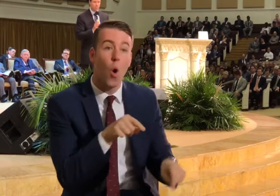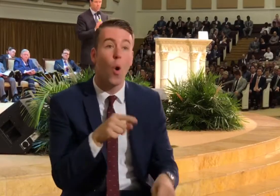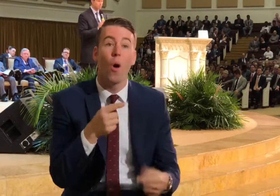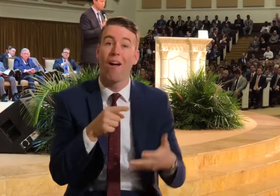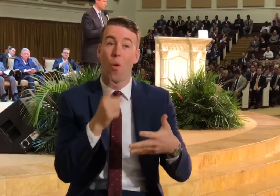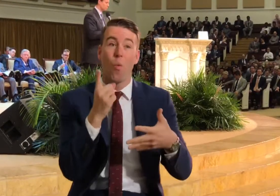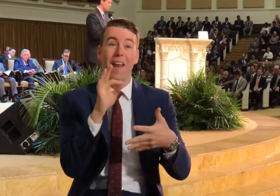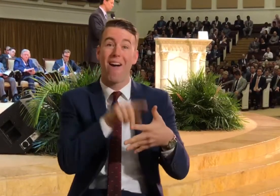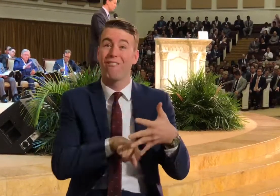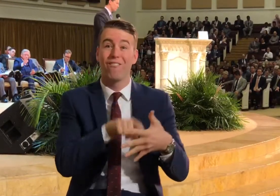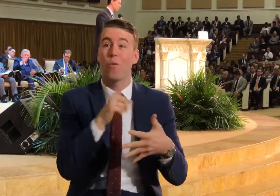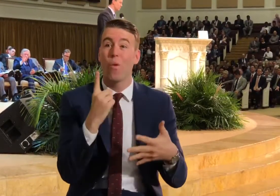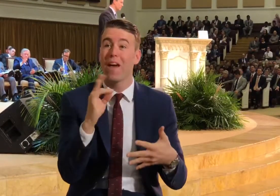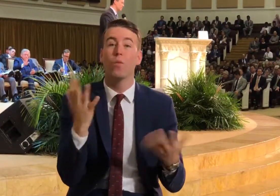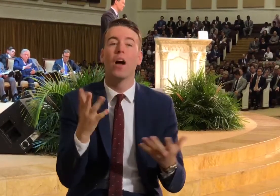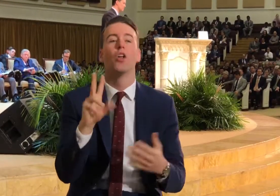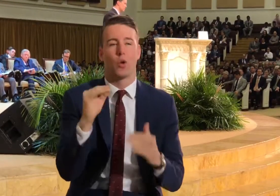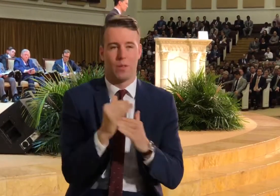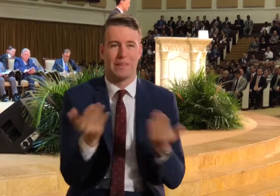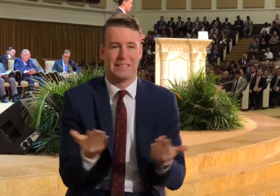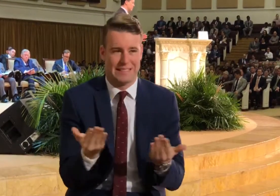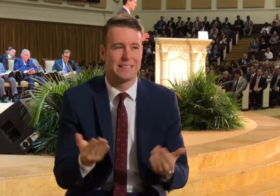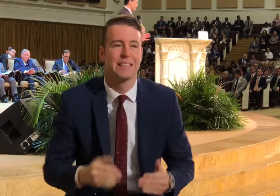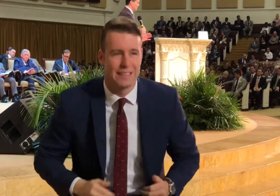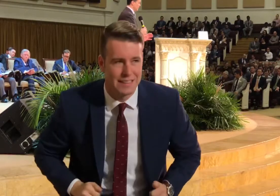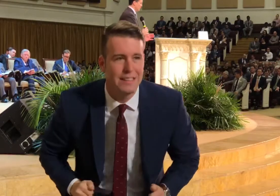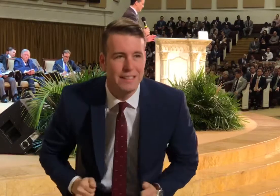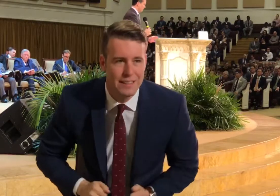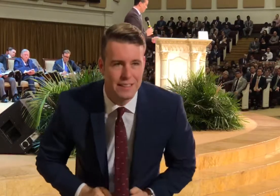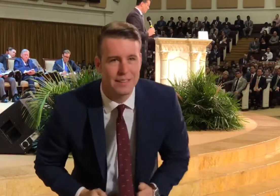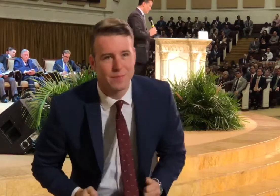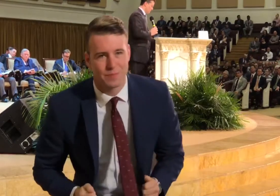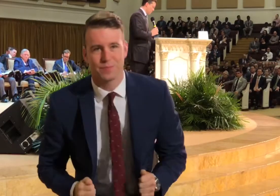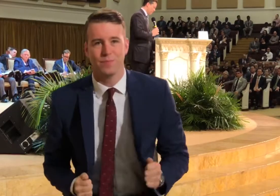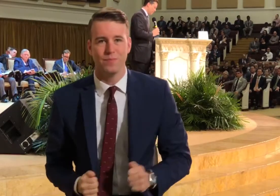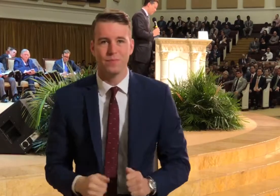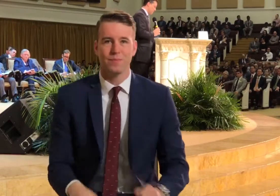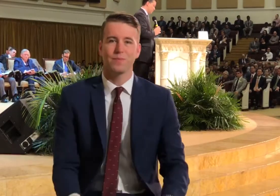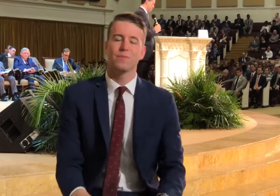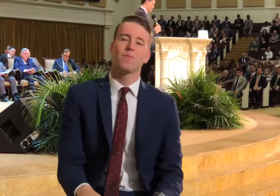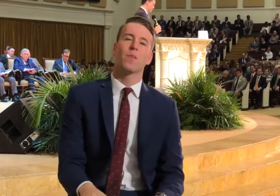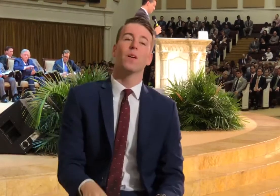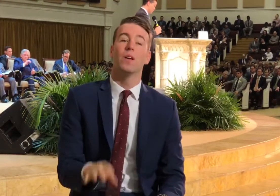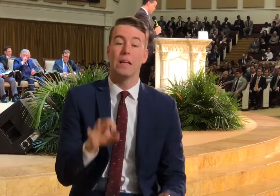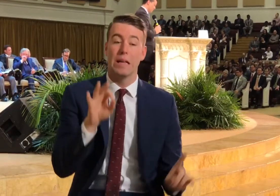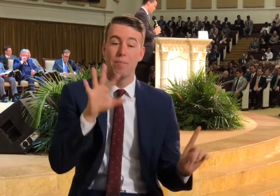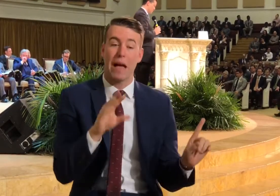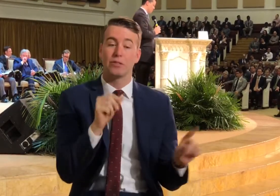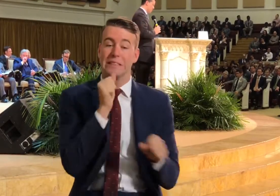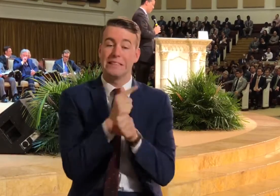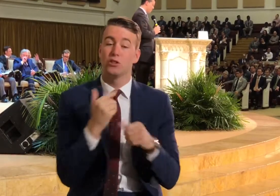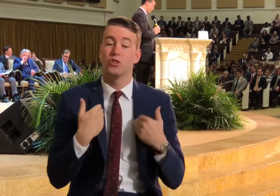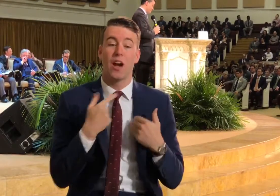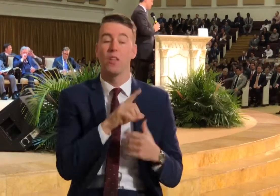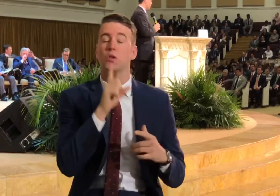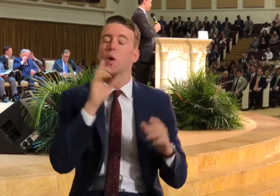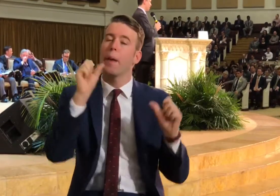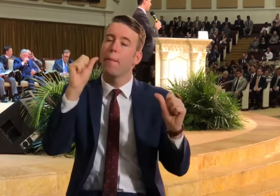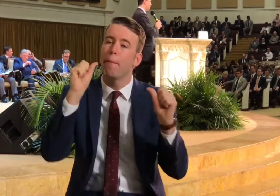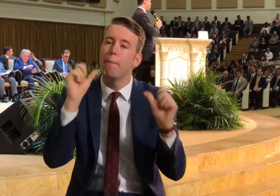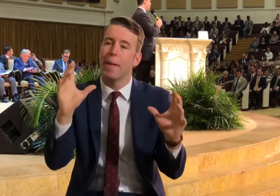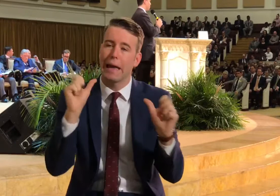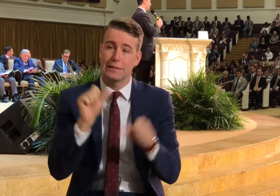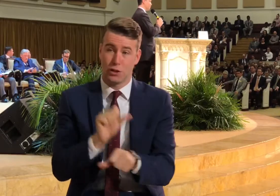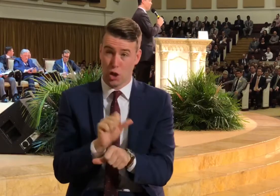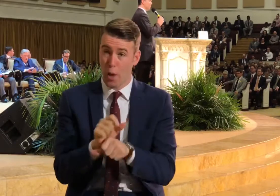And Pastor and Sister Young do such an amazing